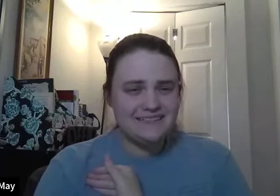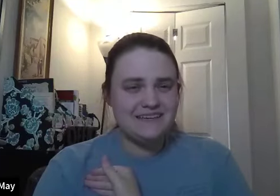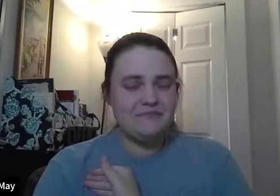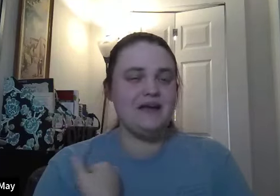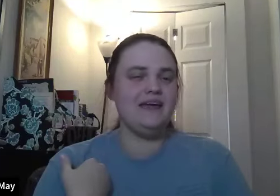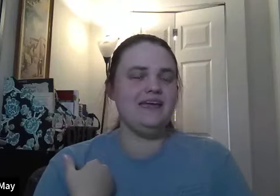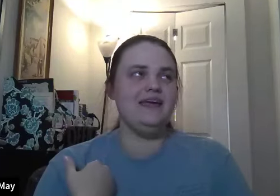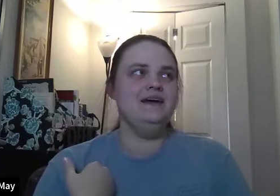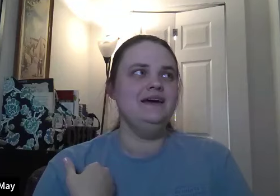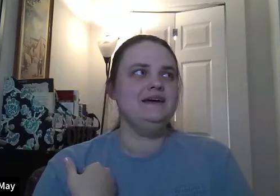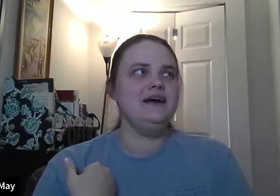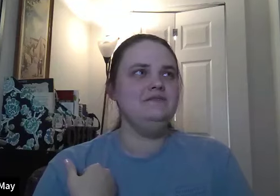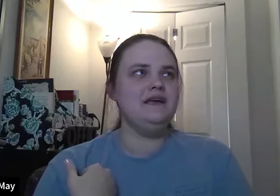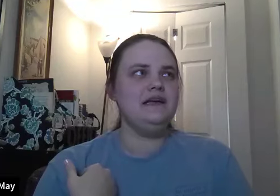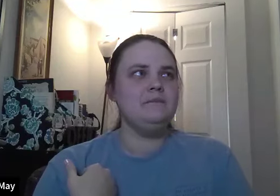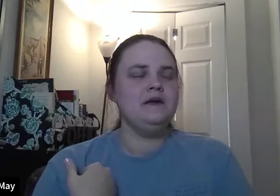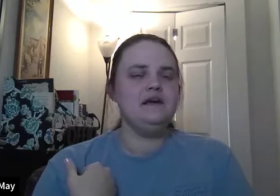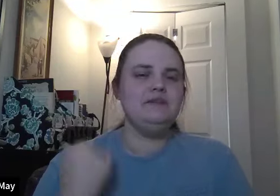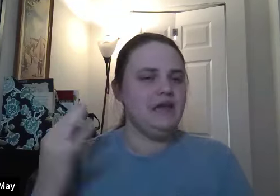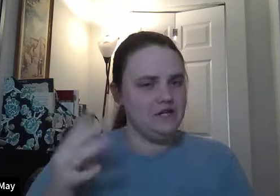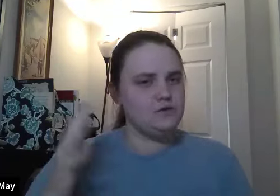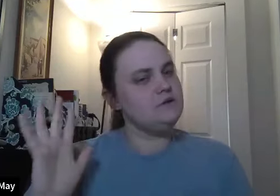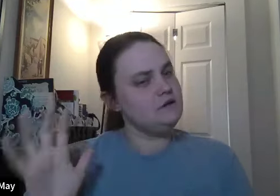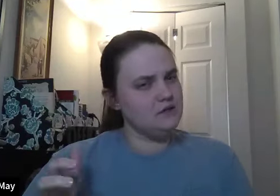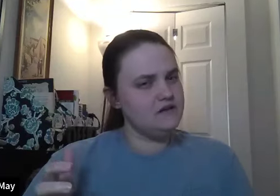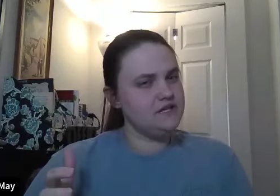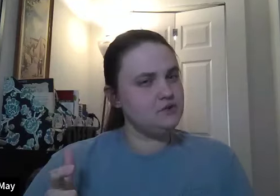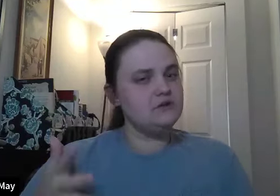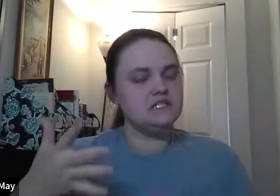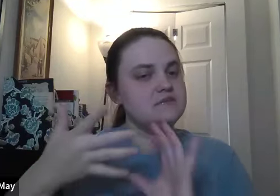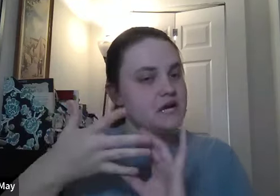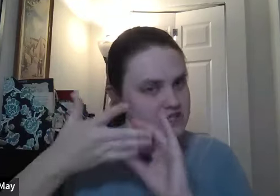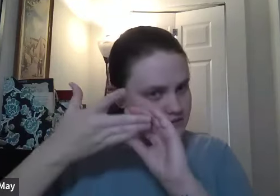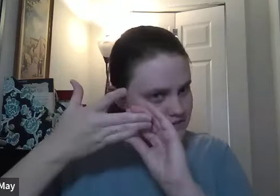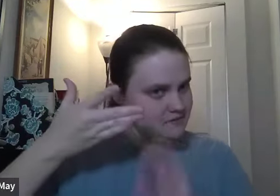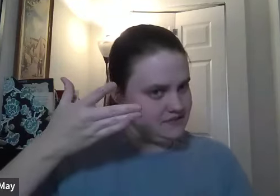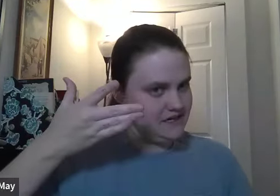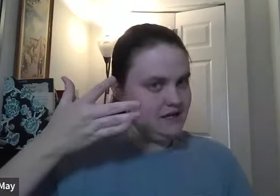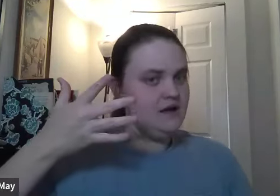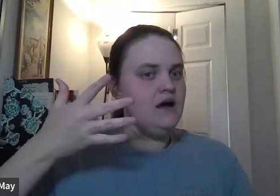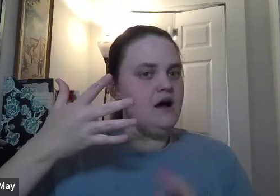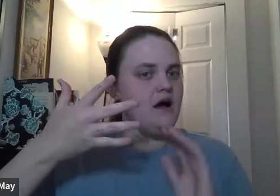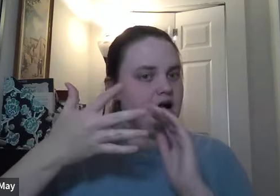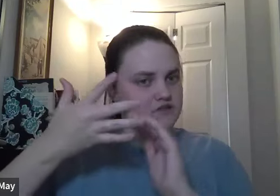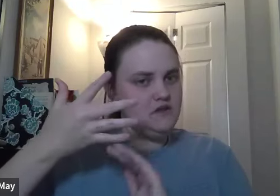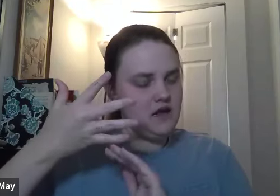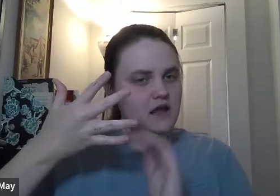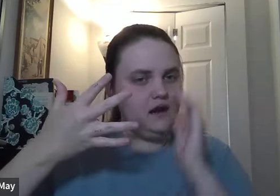to leave mine in kind of like, not really age order, but a little bit of age order, especially with my siblings and I. I do that